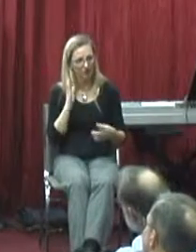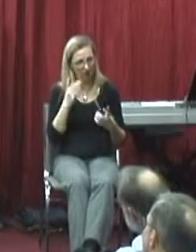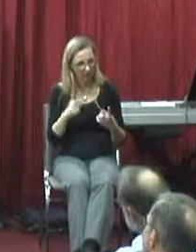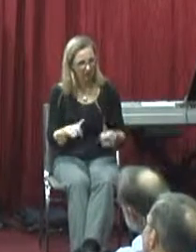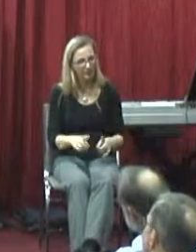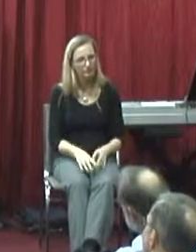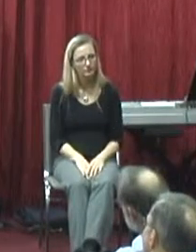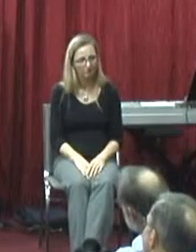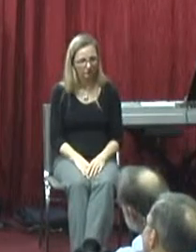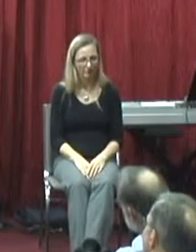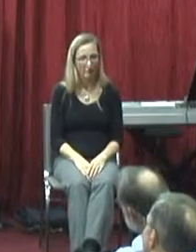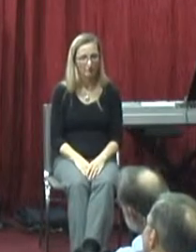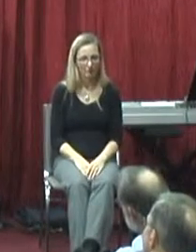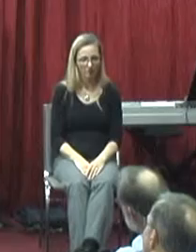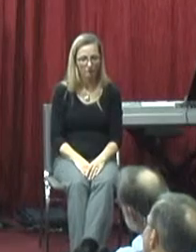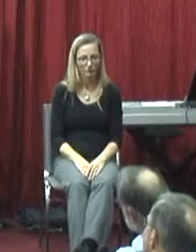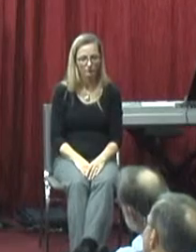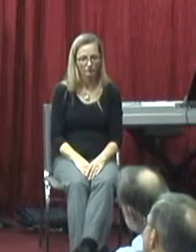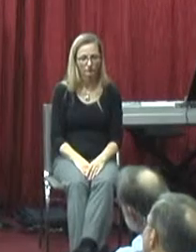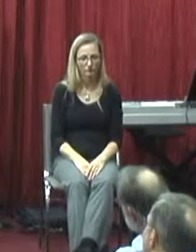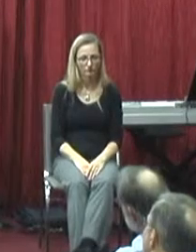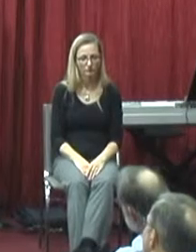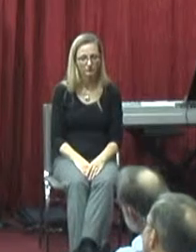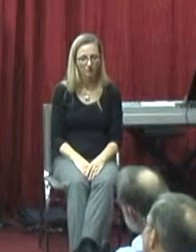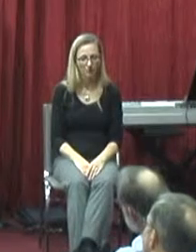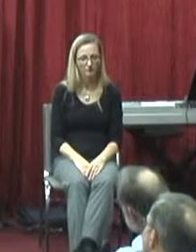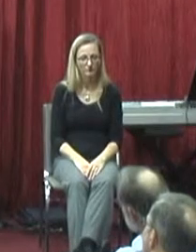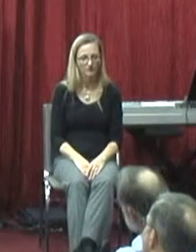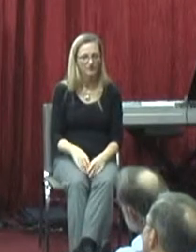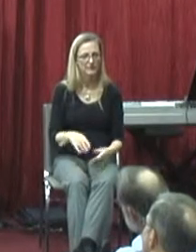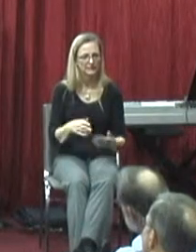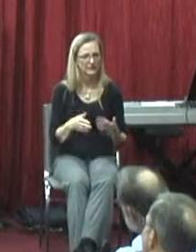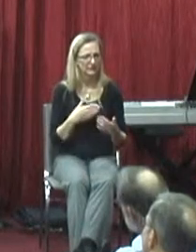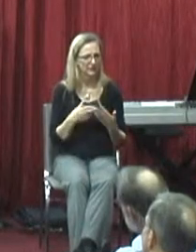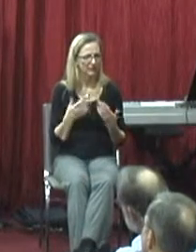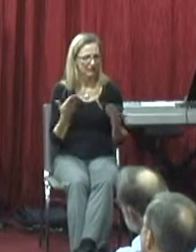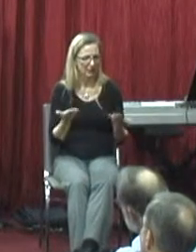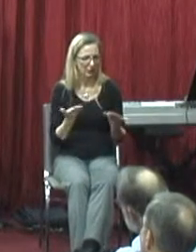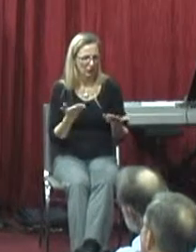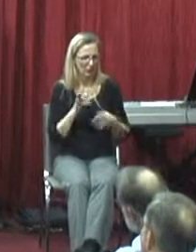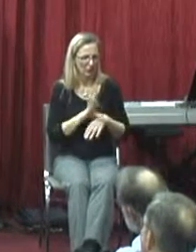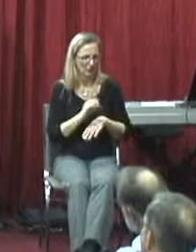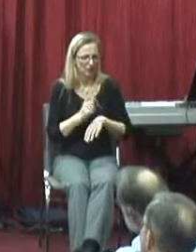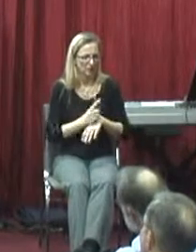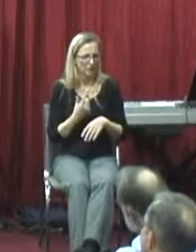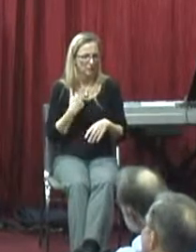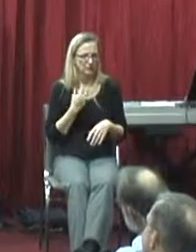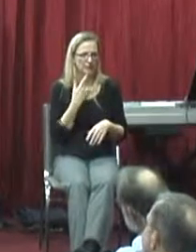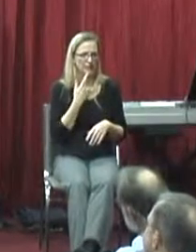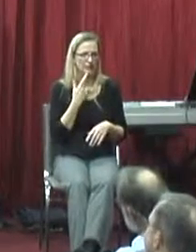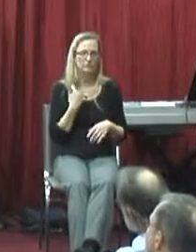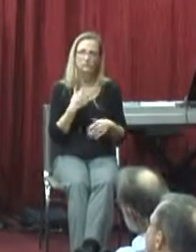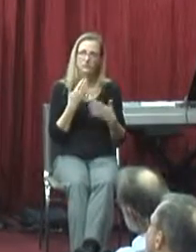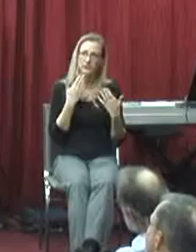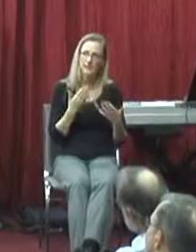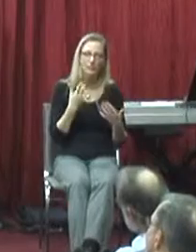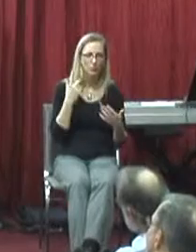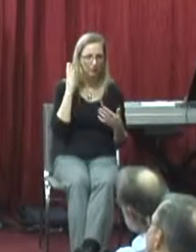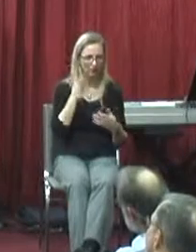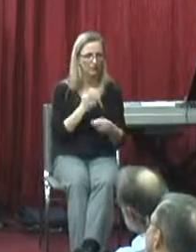happen. That's going to happen. And even right here as a congregation, we could start by saying, we thank you, Lord. We're going to get that new